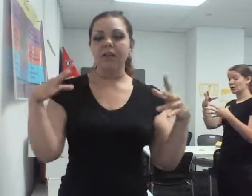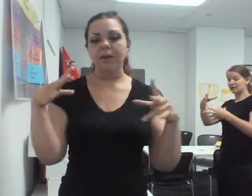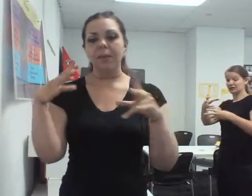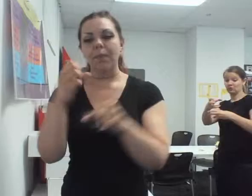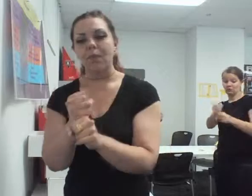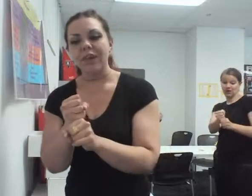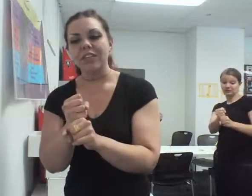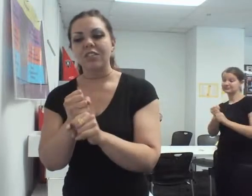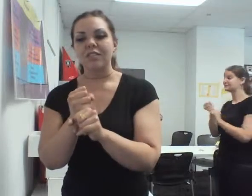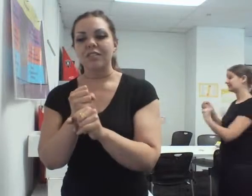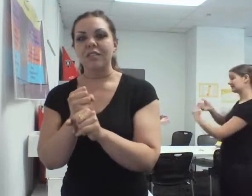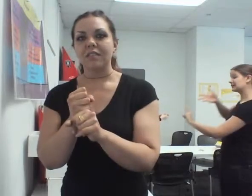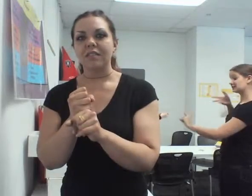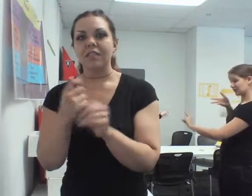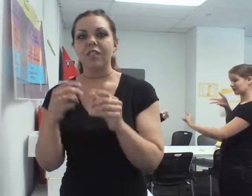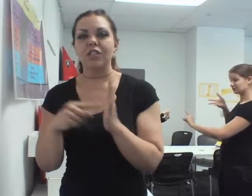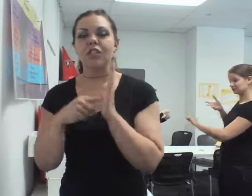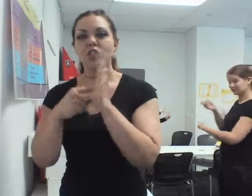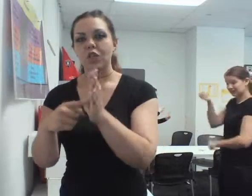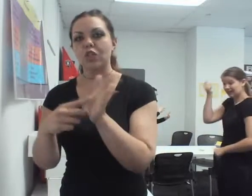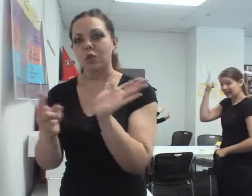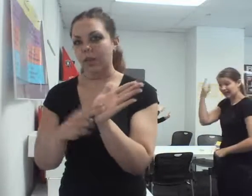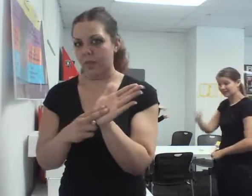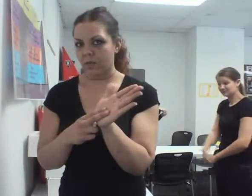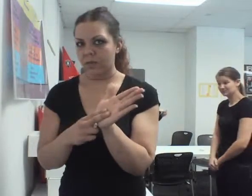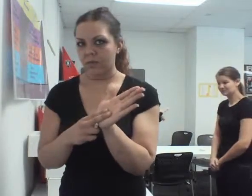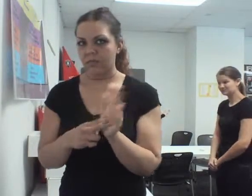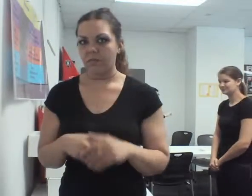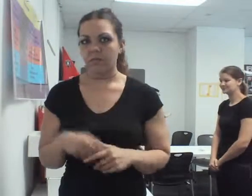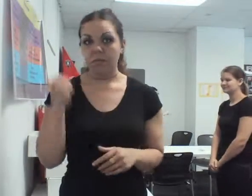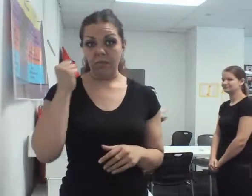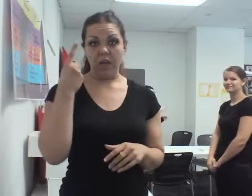label. Got it? Good. You guys will